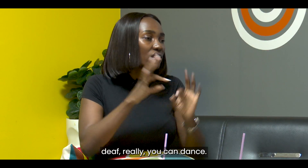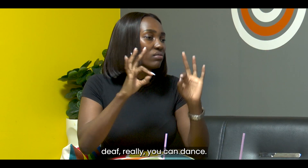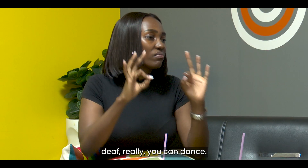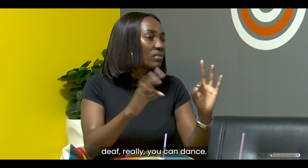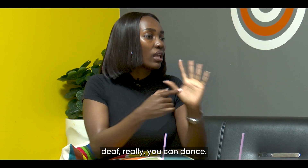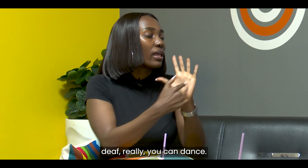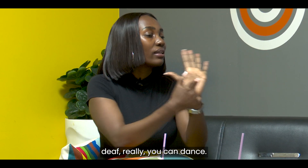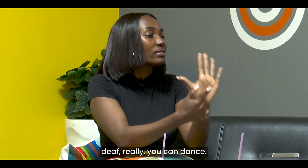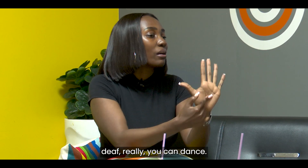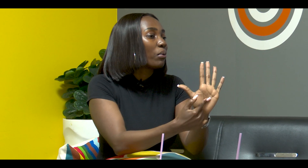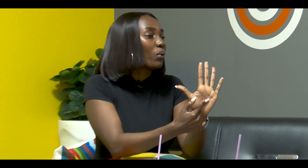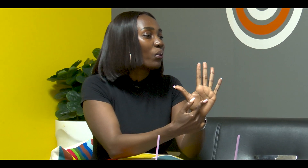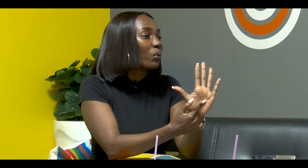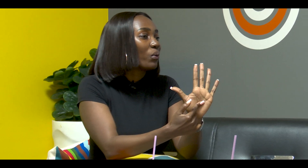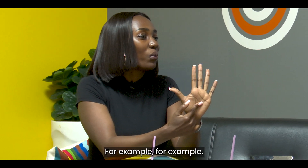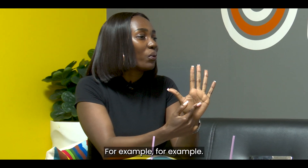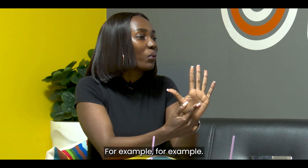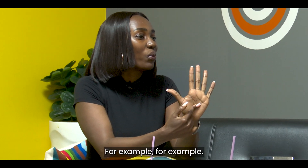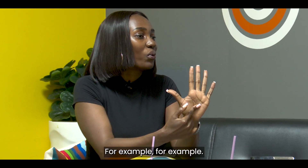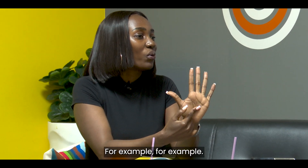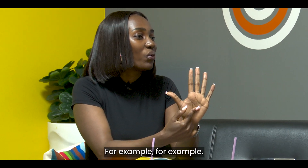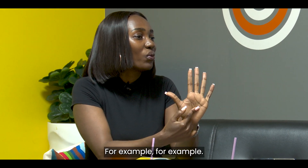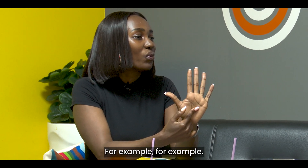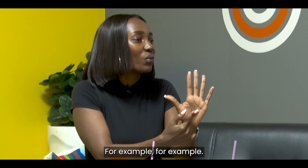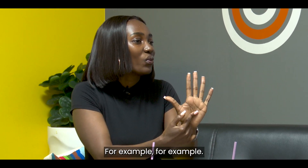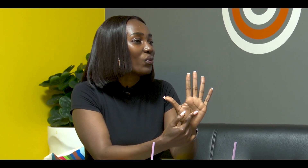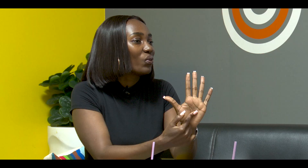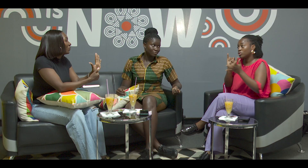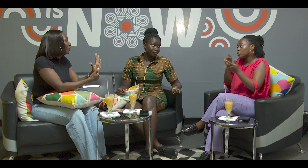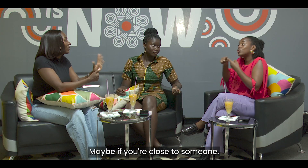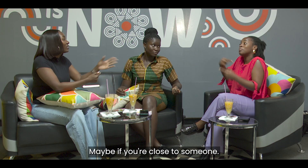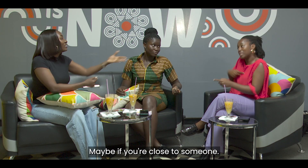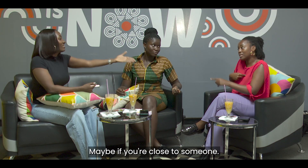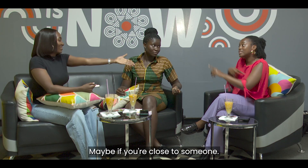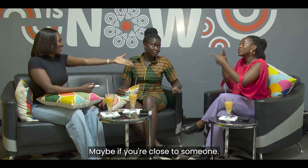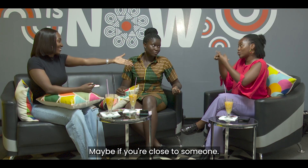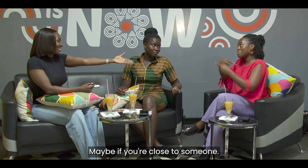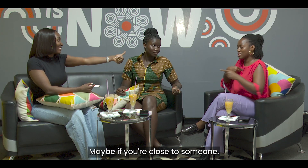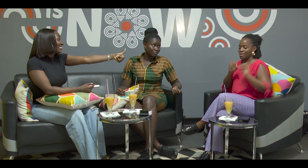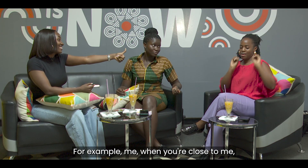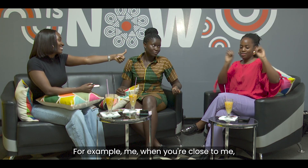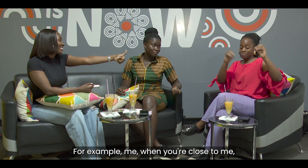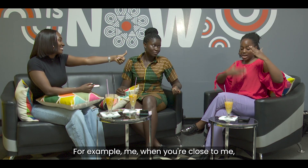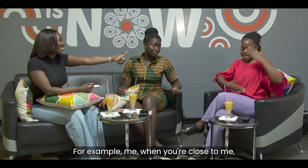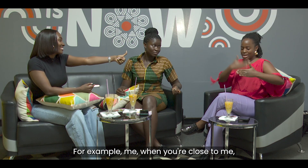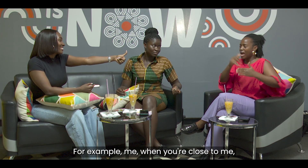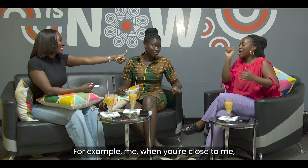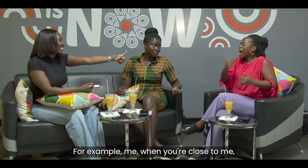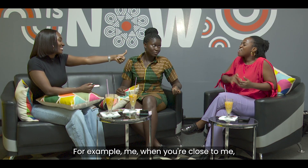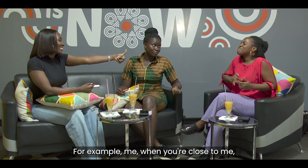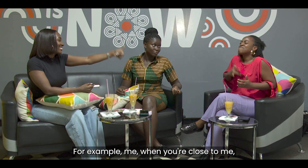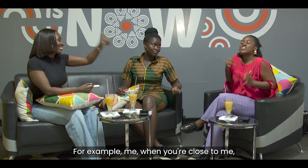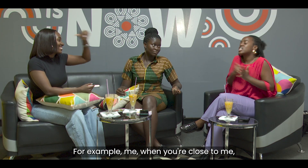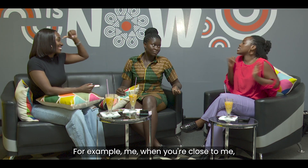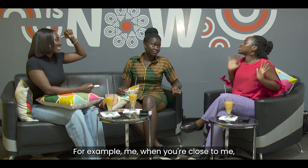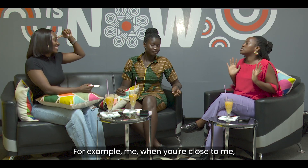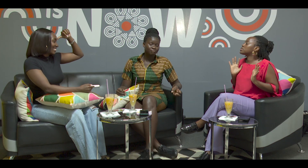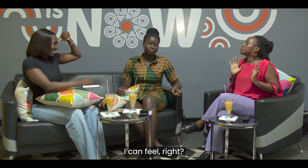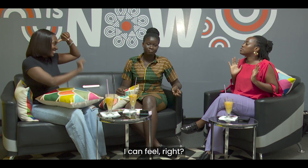you can dance. For example, maybe if you're close to someone. For example, me, when you're close to me, I can